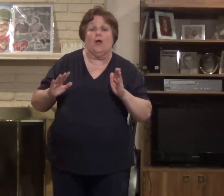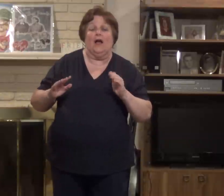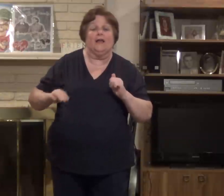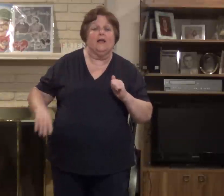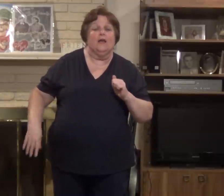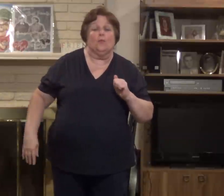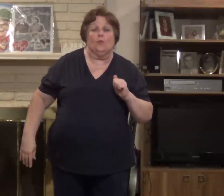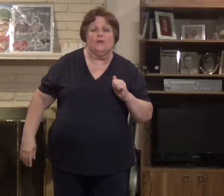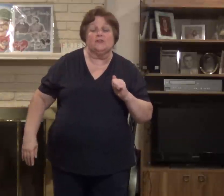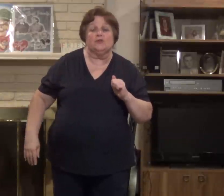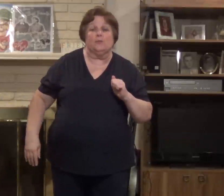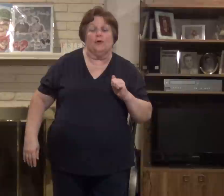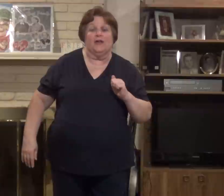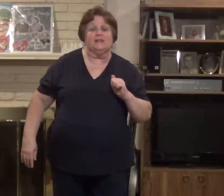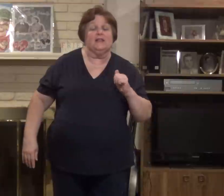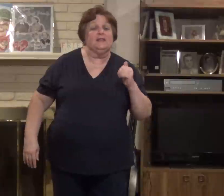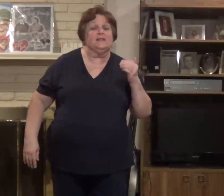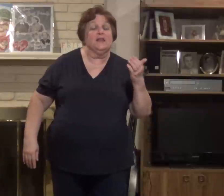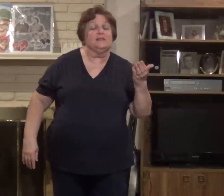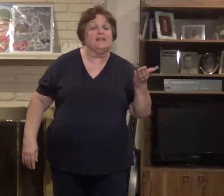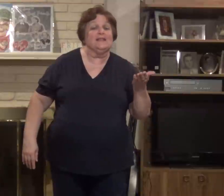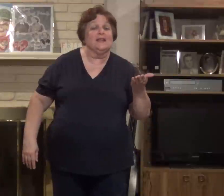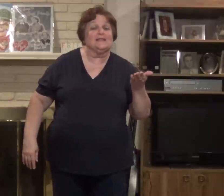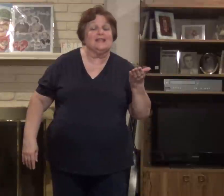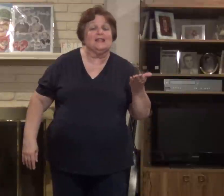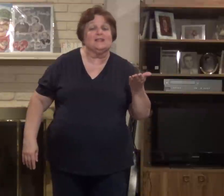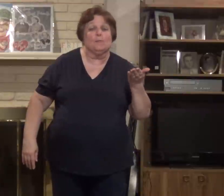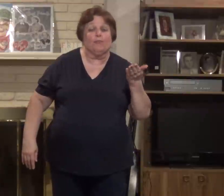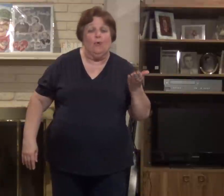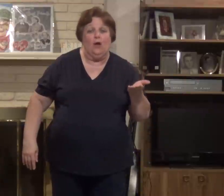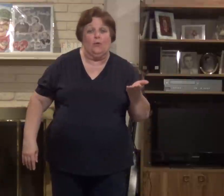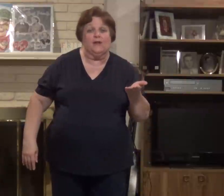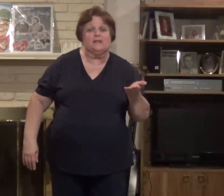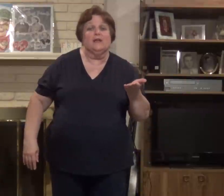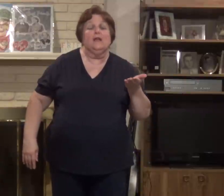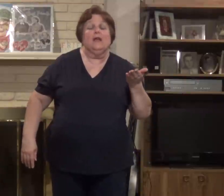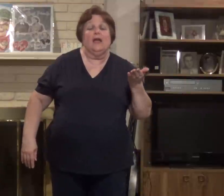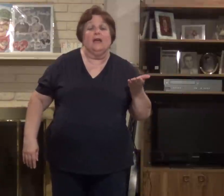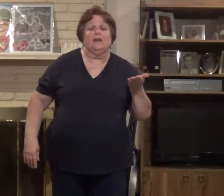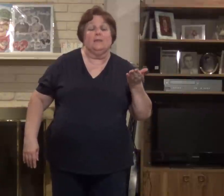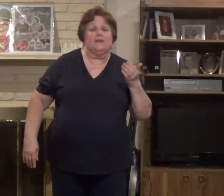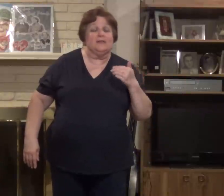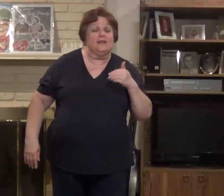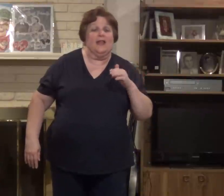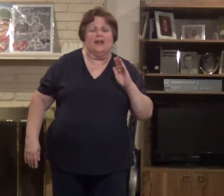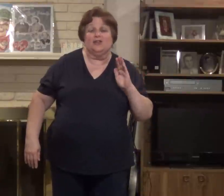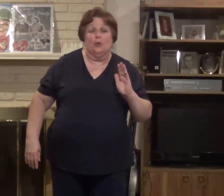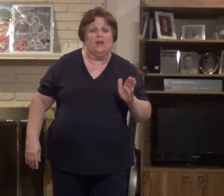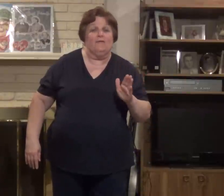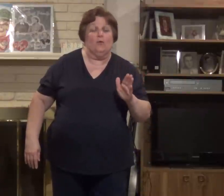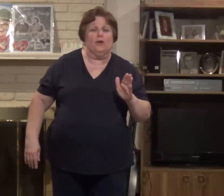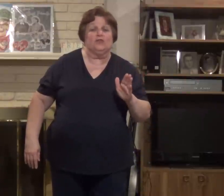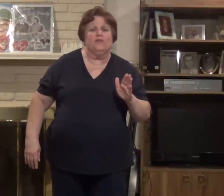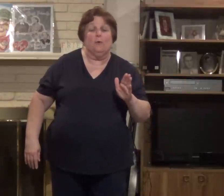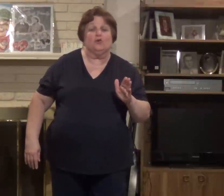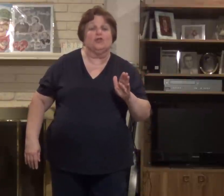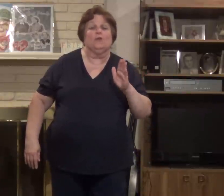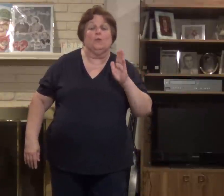guy. Really super nice. He says he has seen some progress and he said that I don't have full range of motion, which